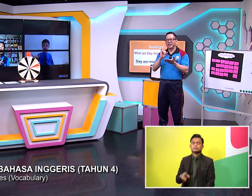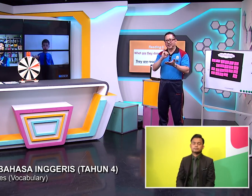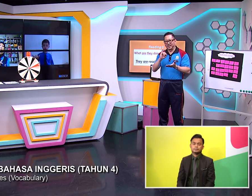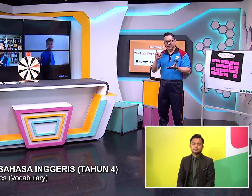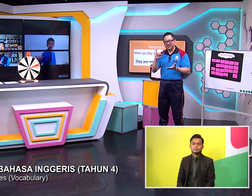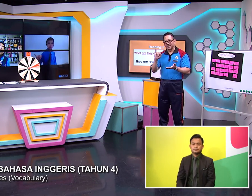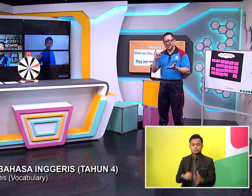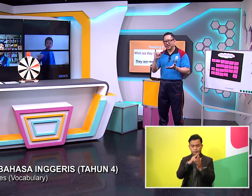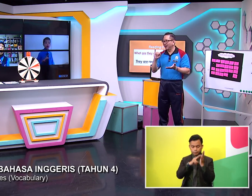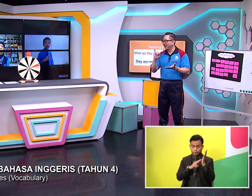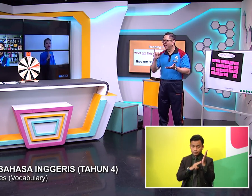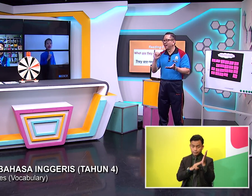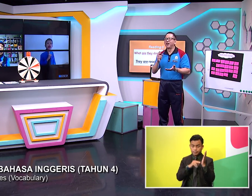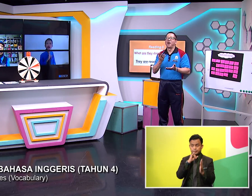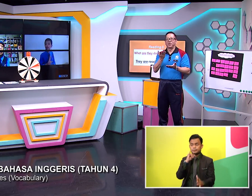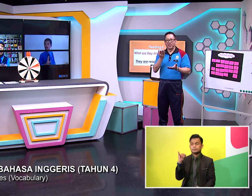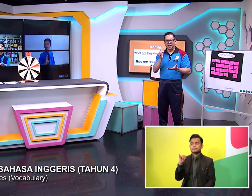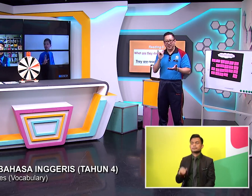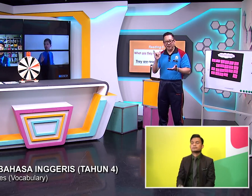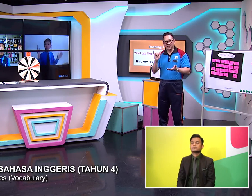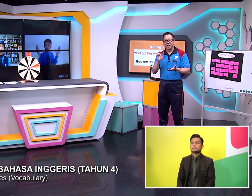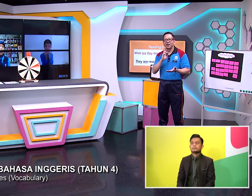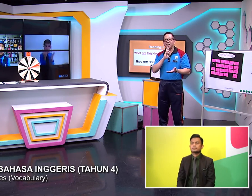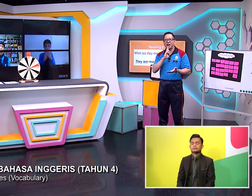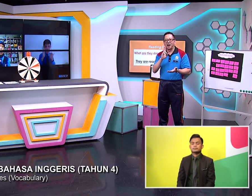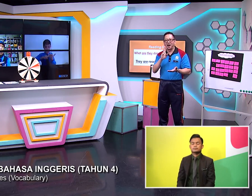are reading. Okay. They